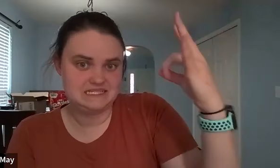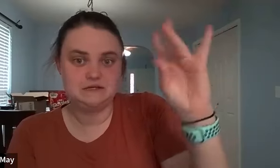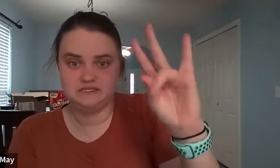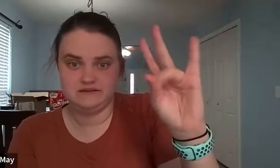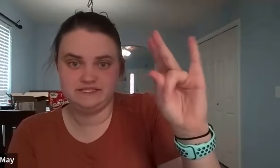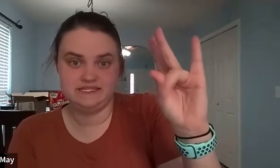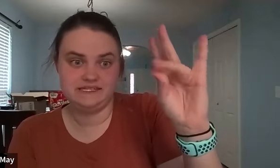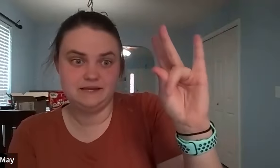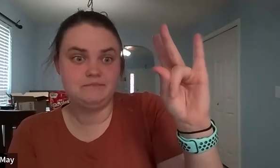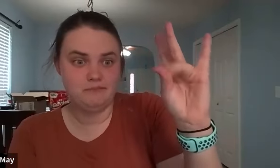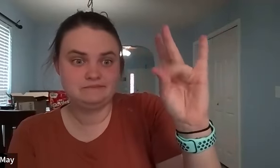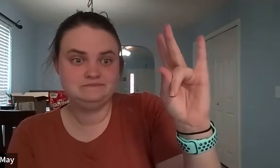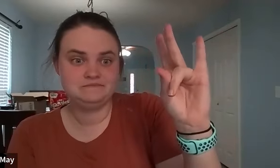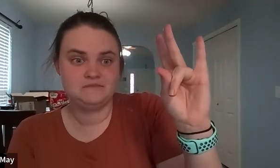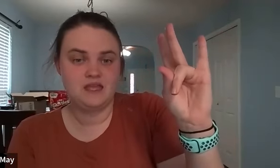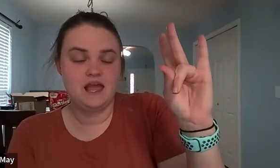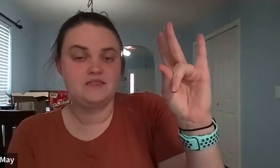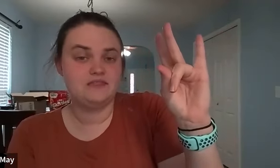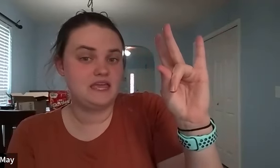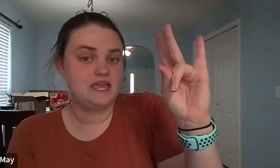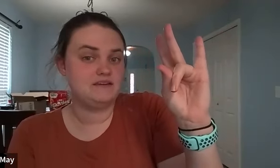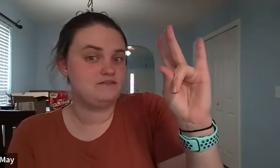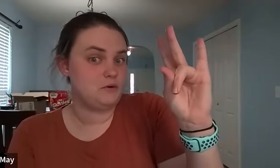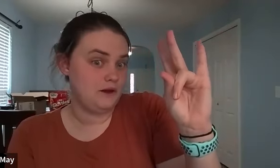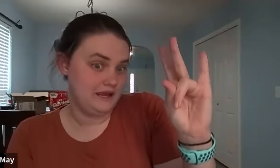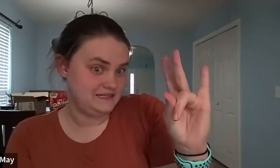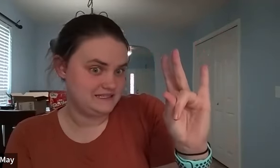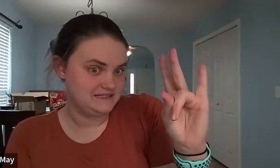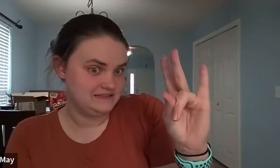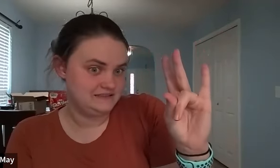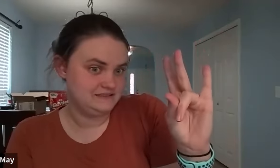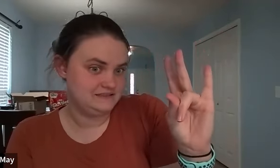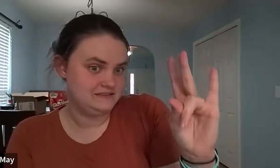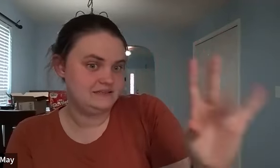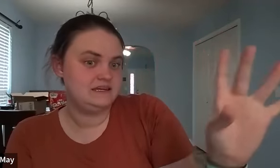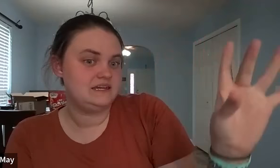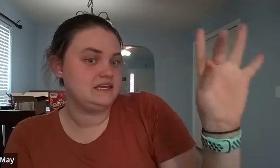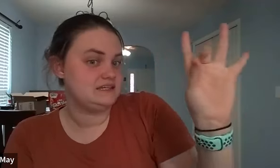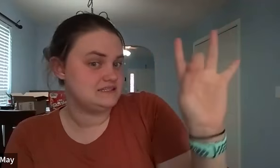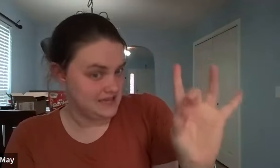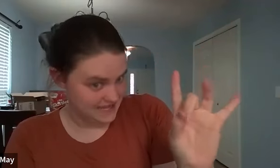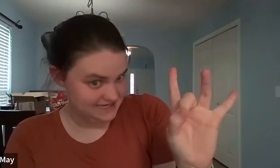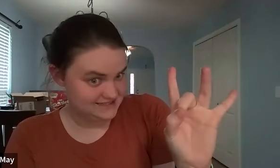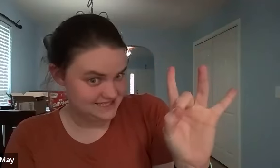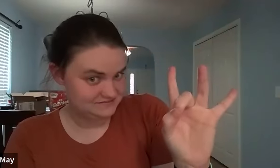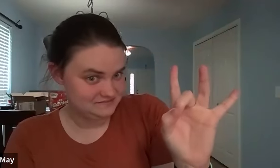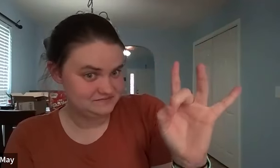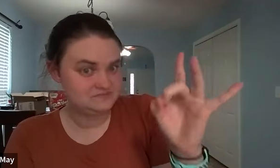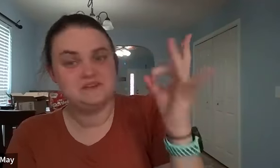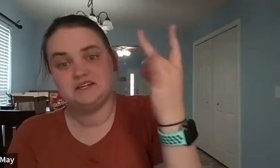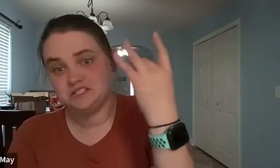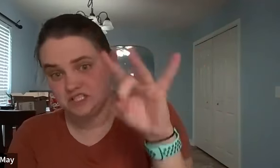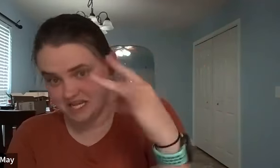17 or 17. Yep. Then for 18, it's the 8. Shake